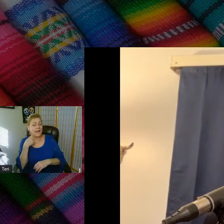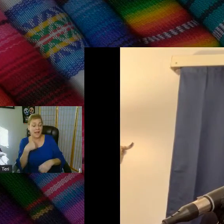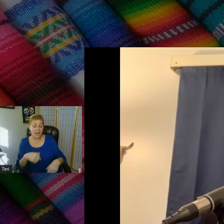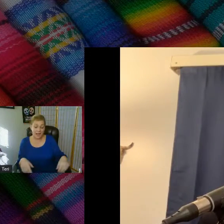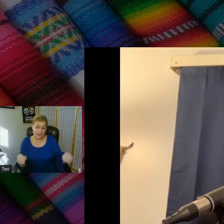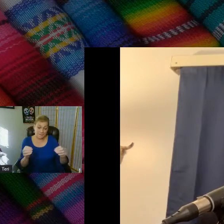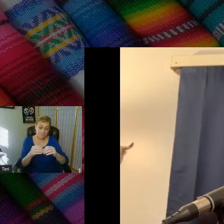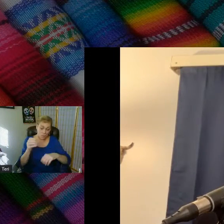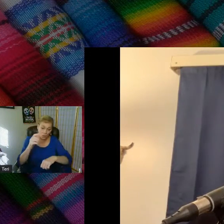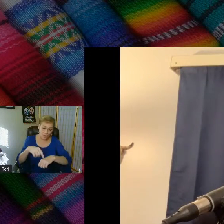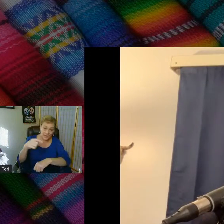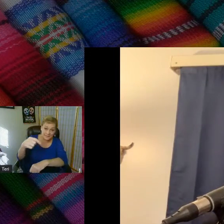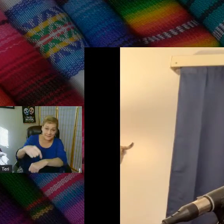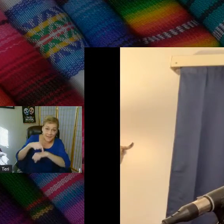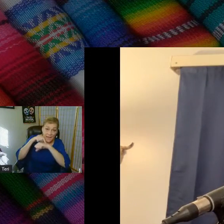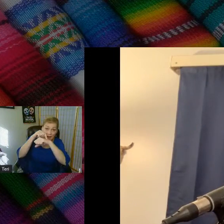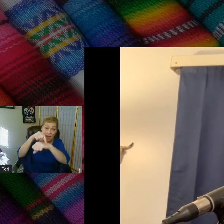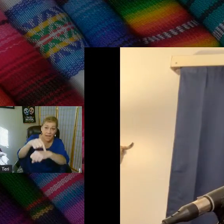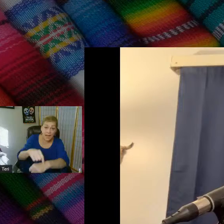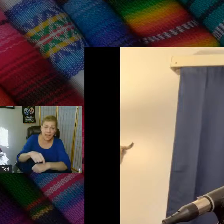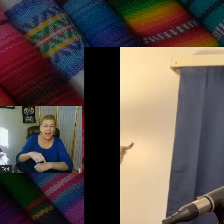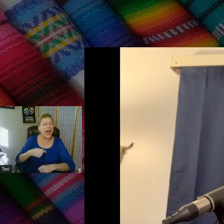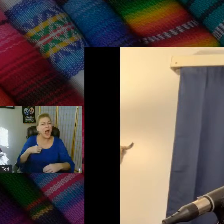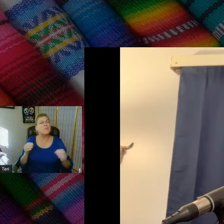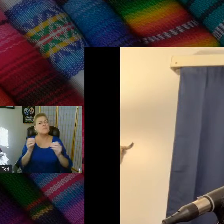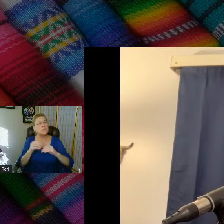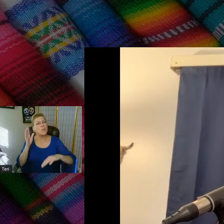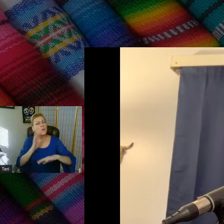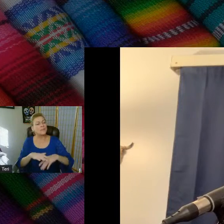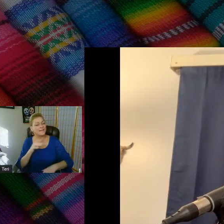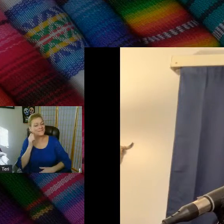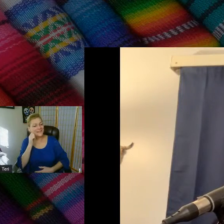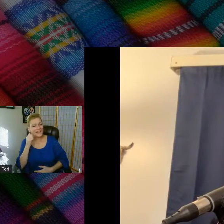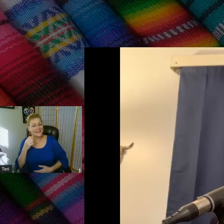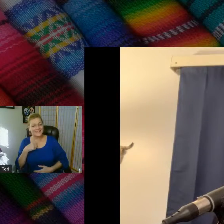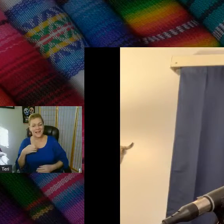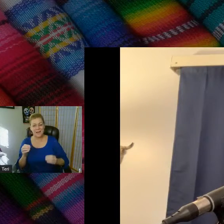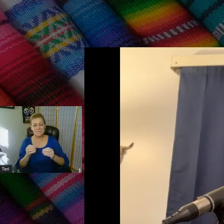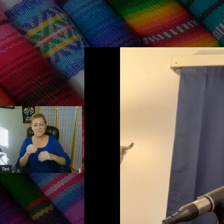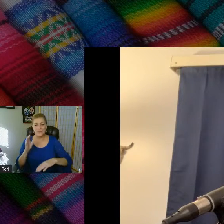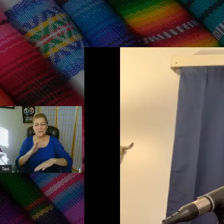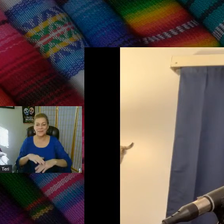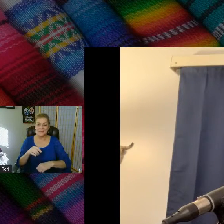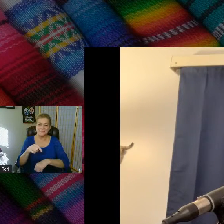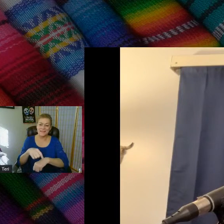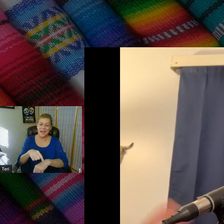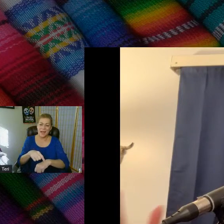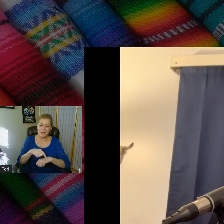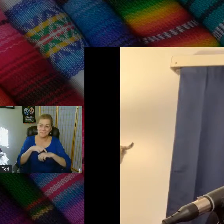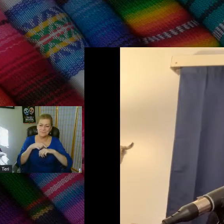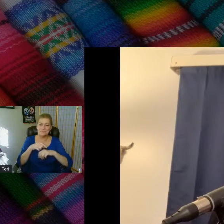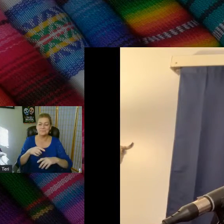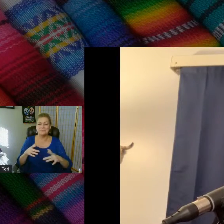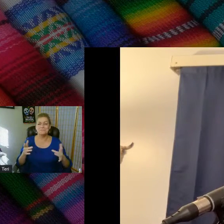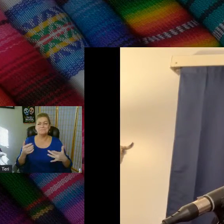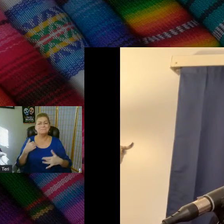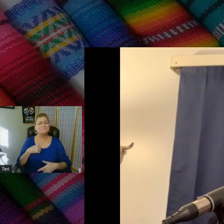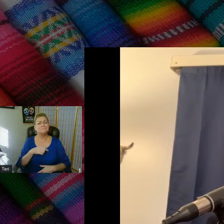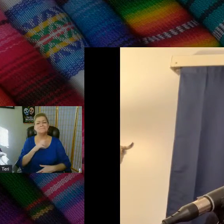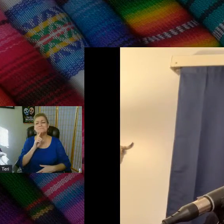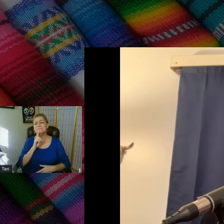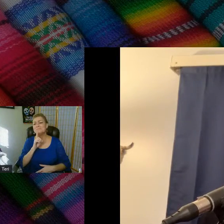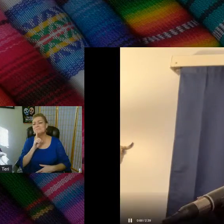than time. I am more than flesh, I am more than time. We are more